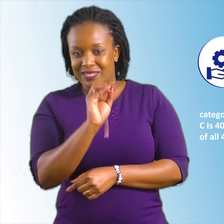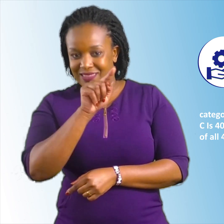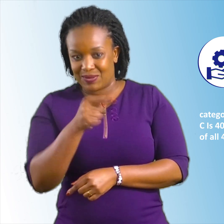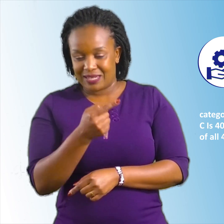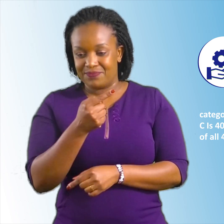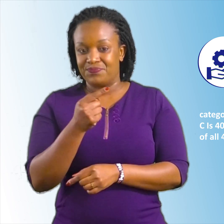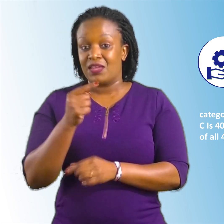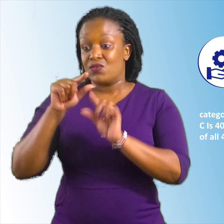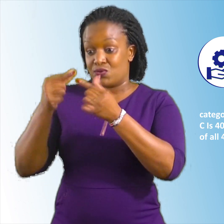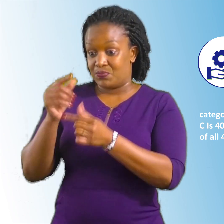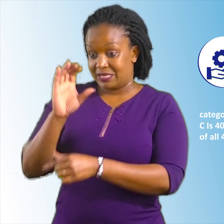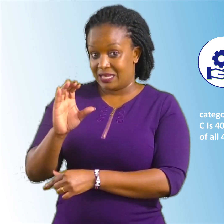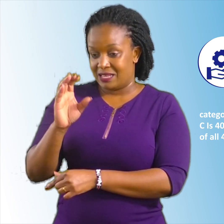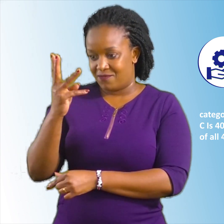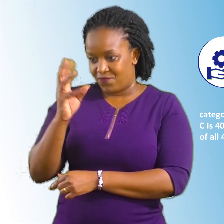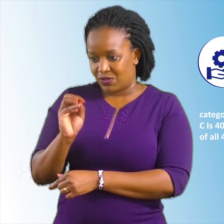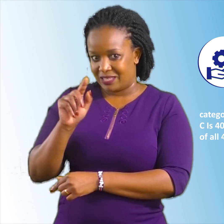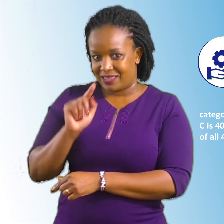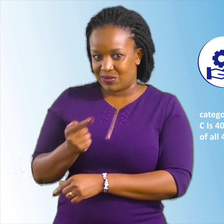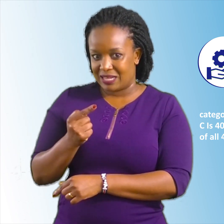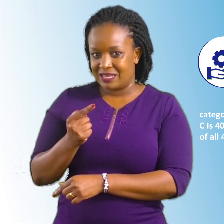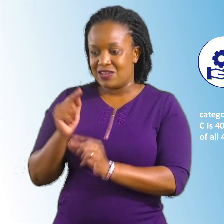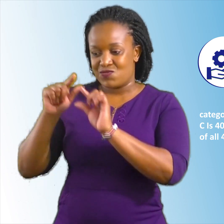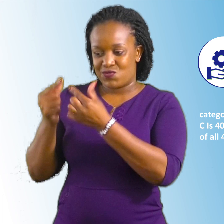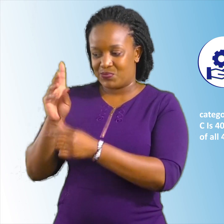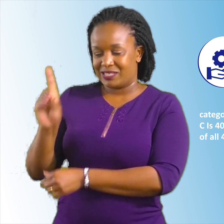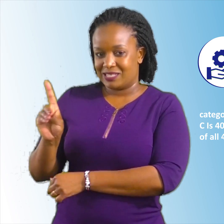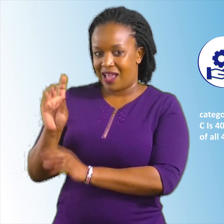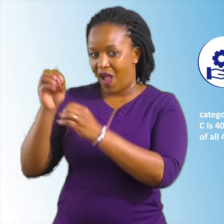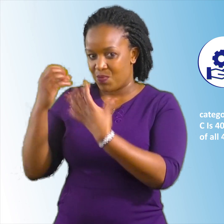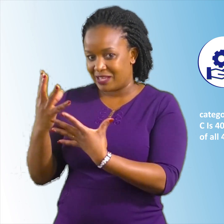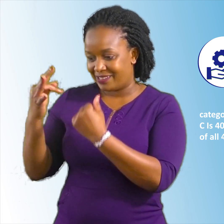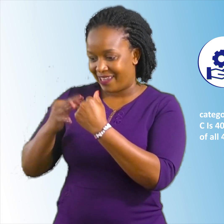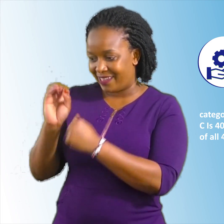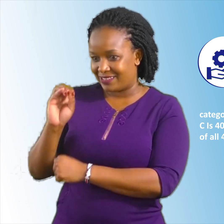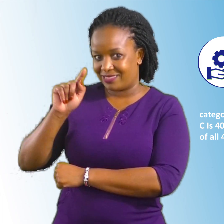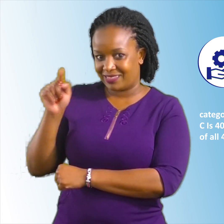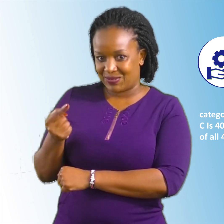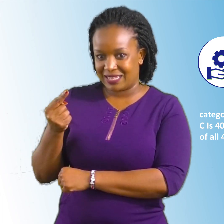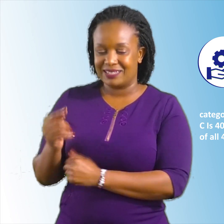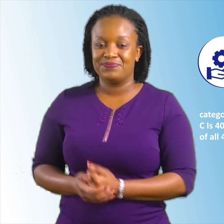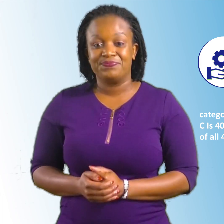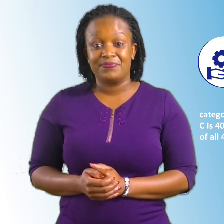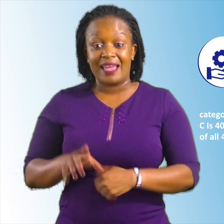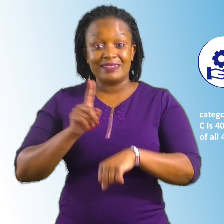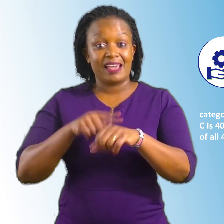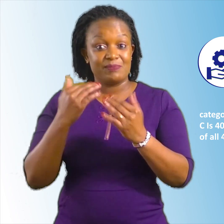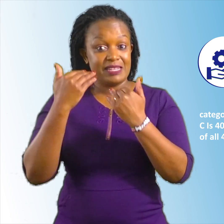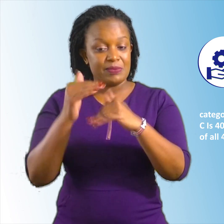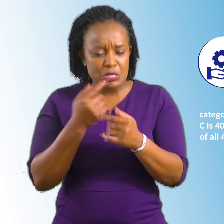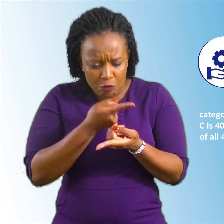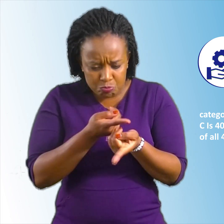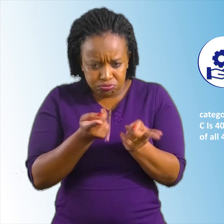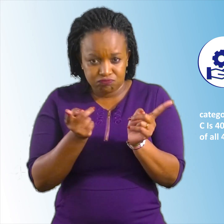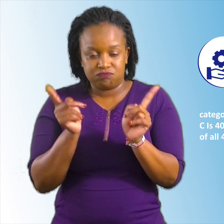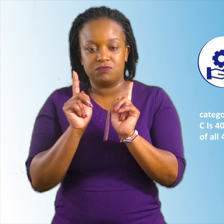$20,000. Category C is $40,000 and Category D is $80,000. The timeline of